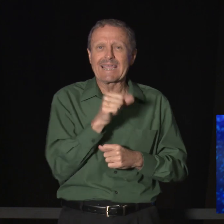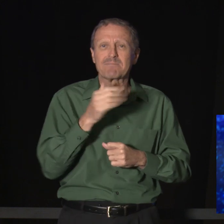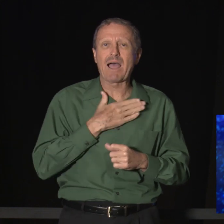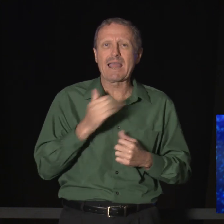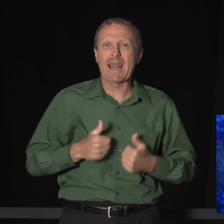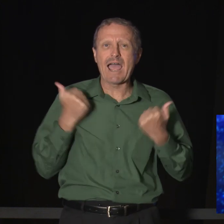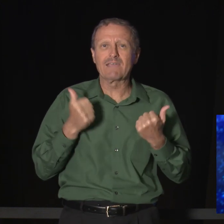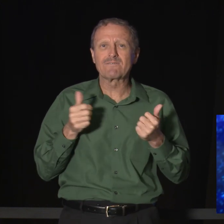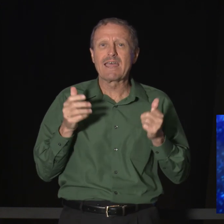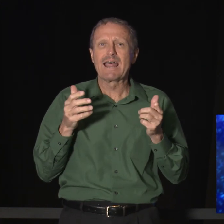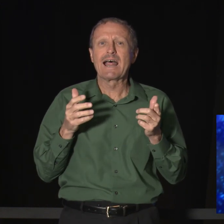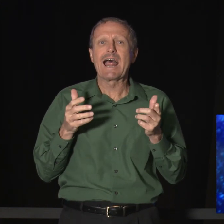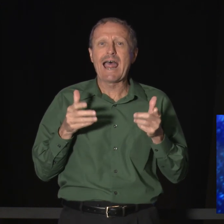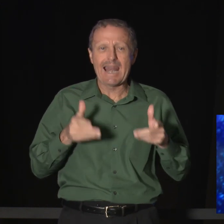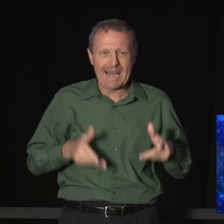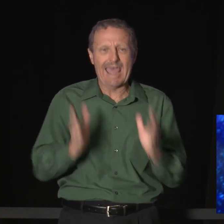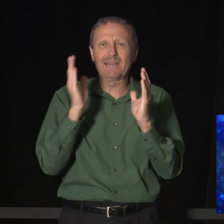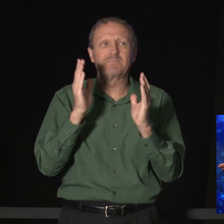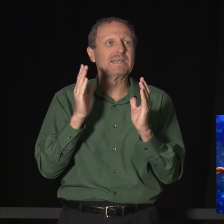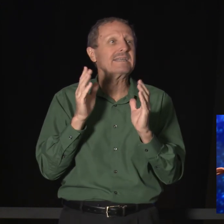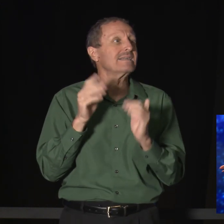life and let it be.